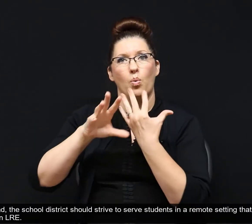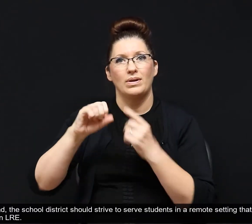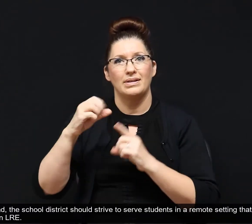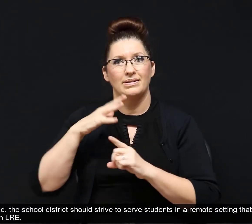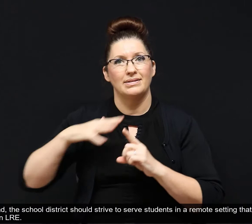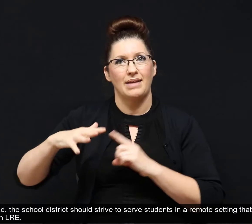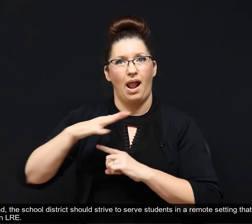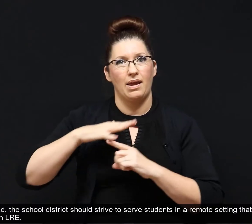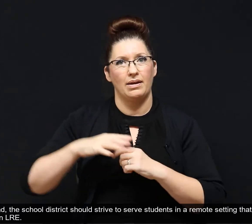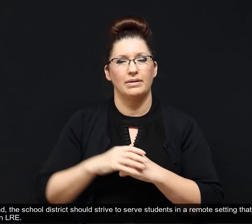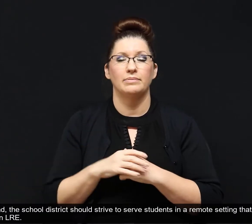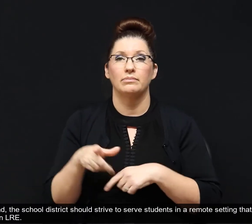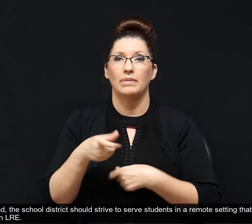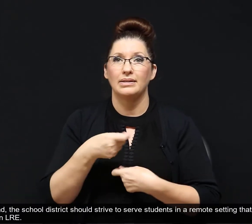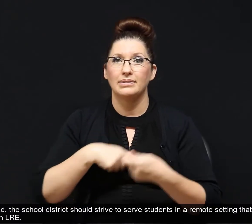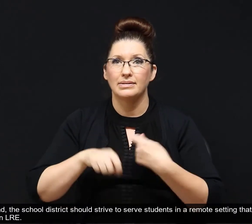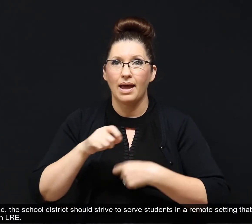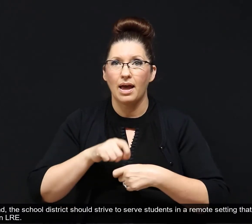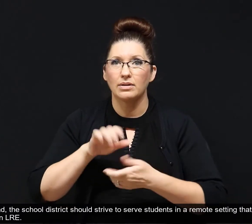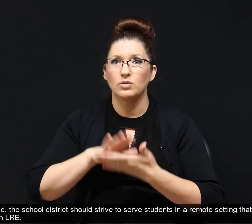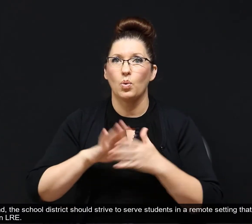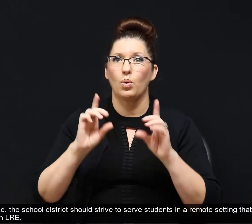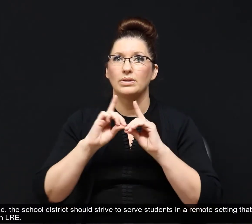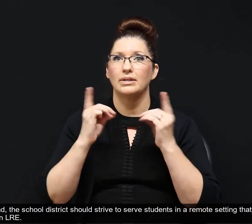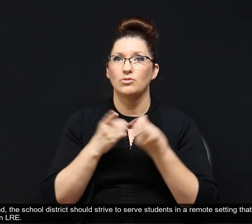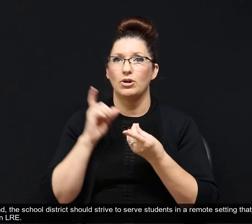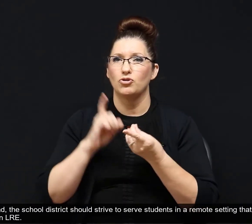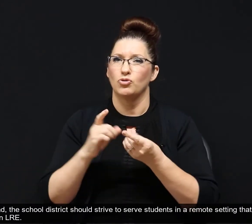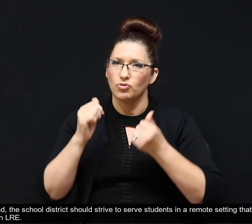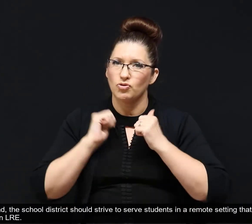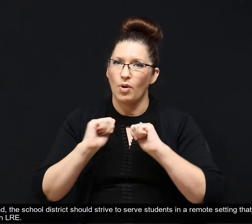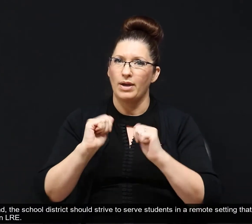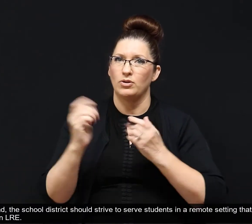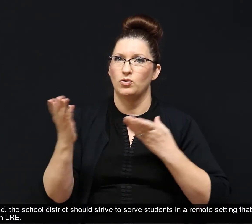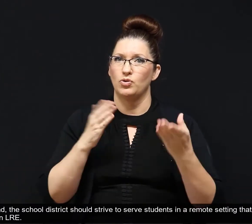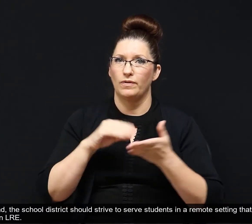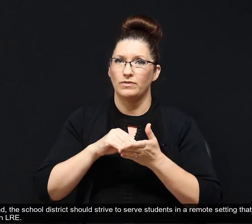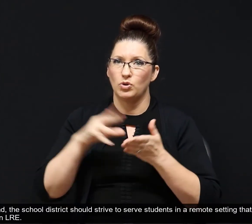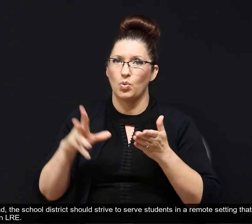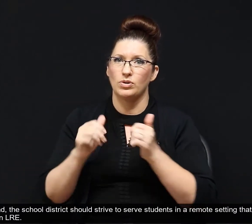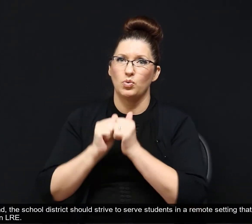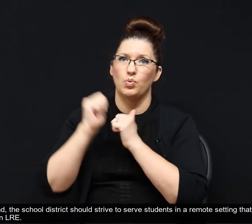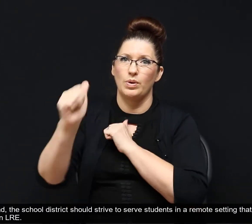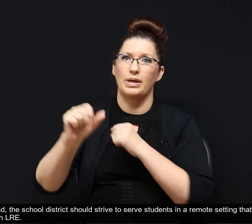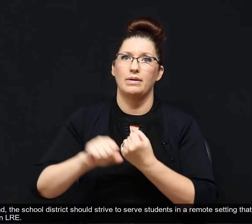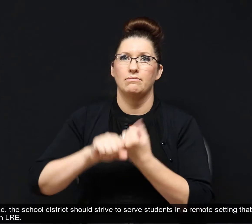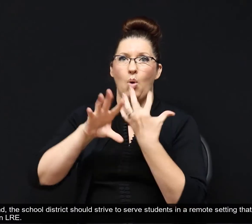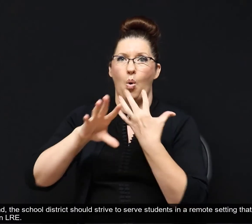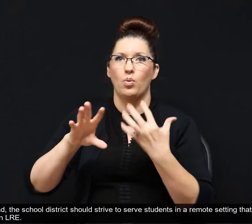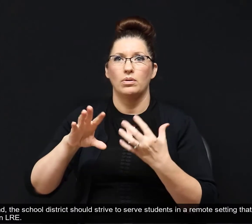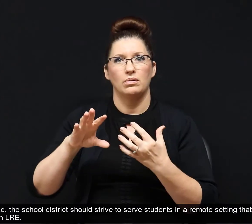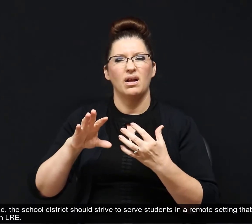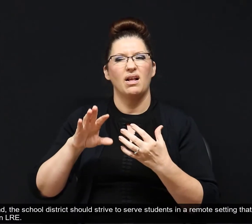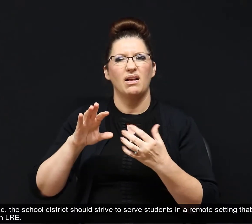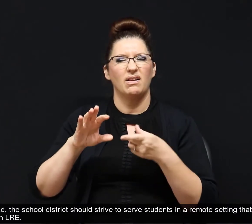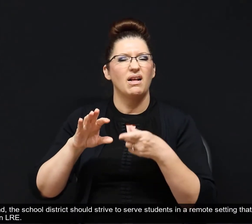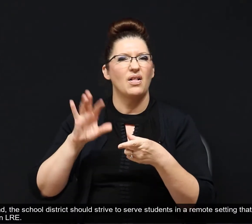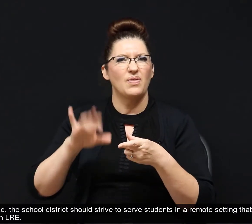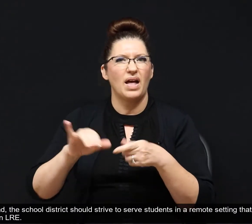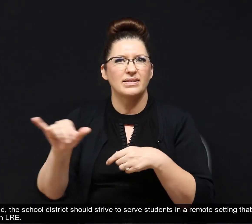Instead, the school district should strive to serve students in a remote setting that mirrors their in-person LRE.